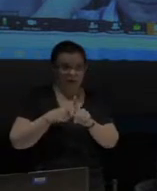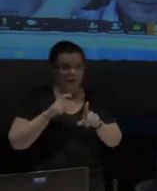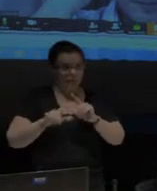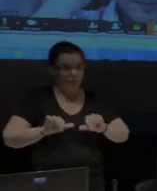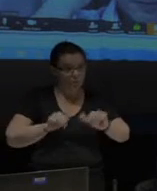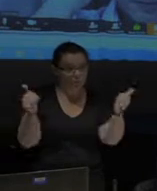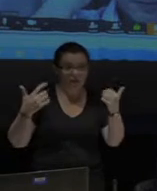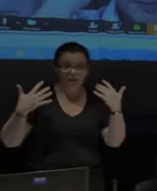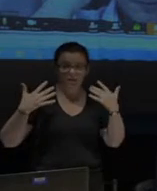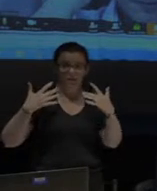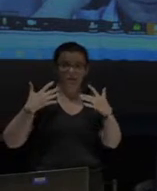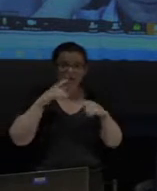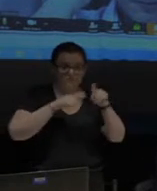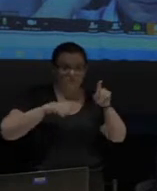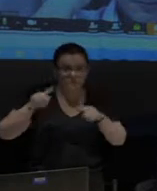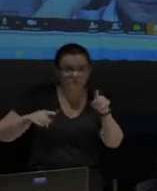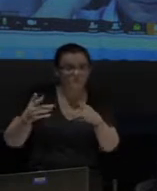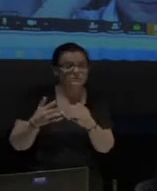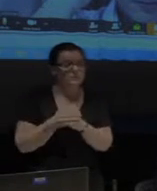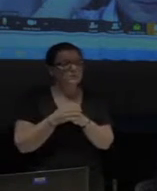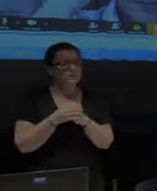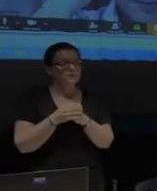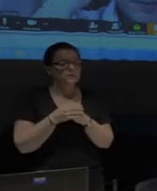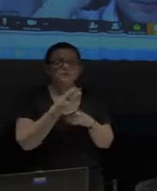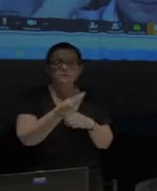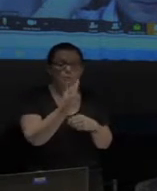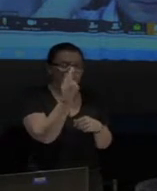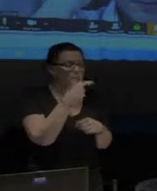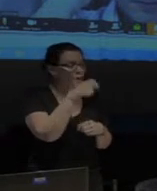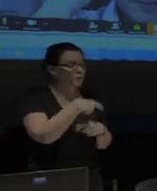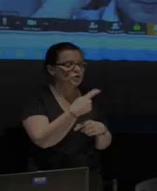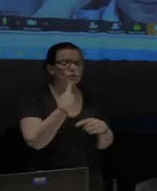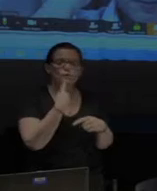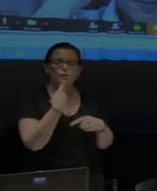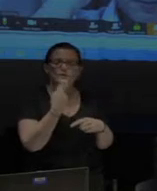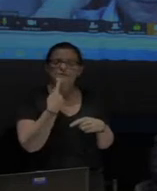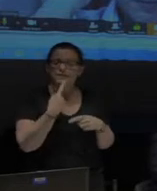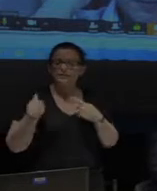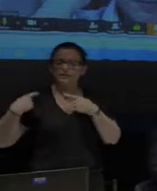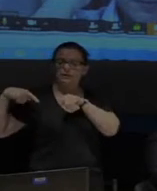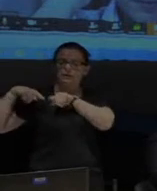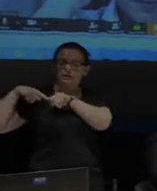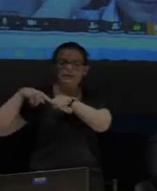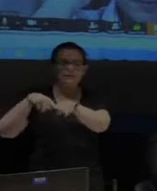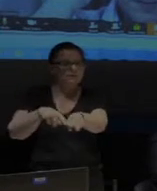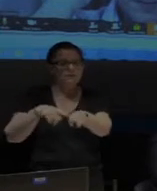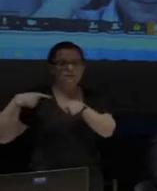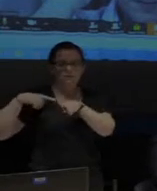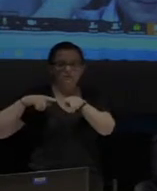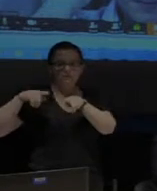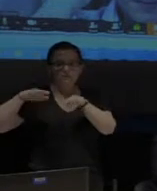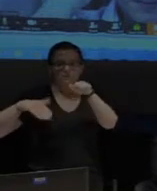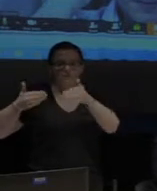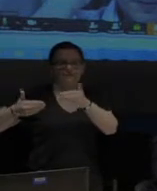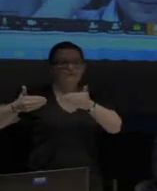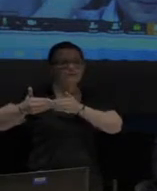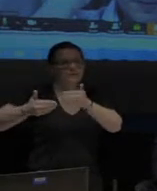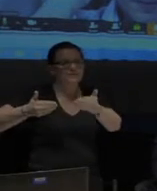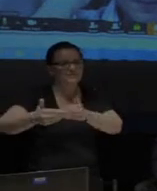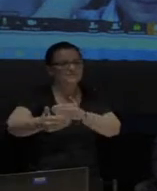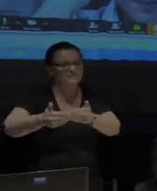do? One of the comments already has been, it's actually not linear, it's been very fragmented. Some organisations